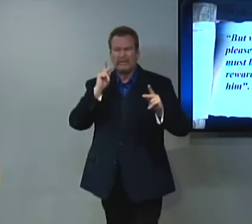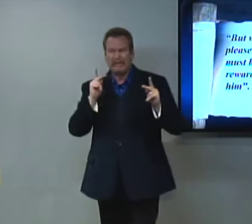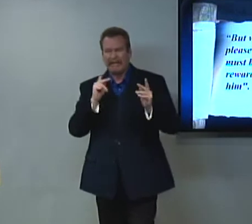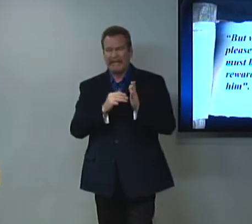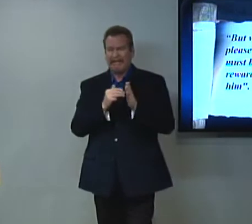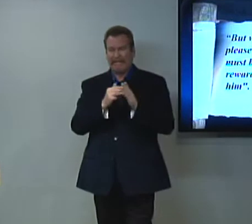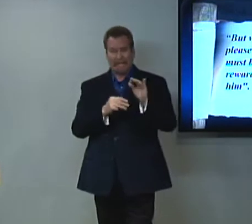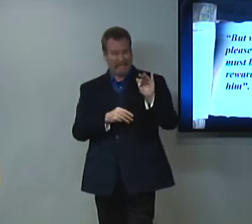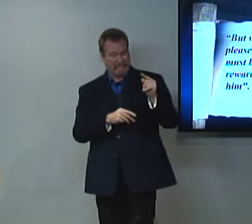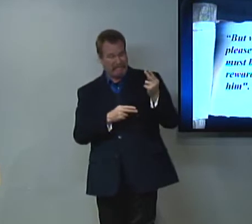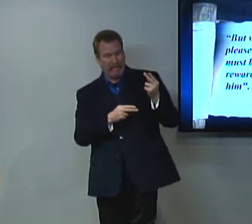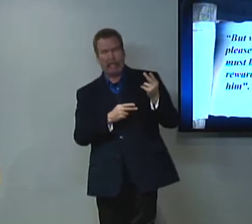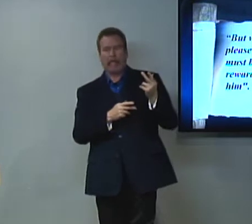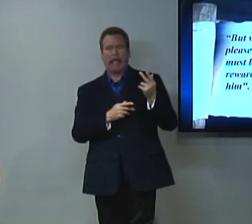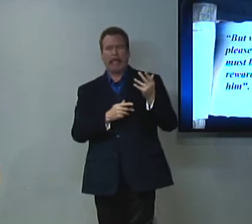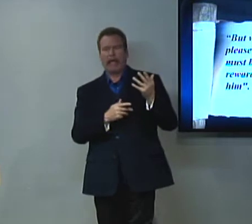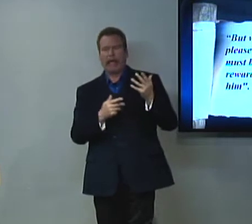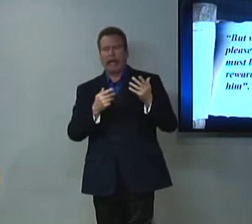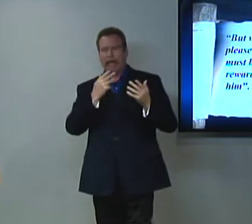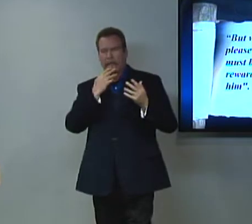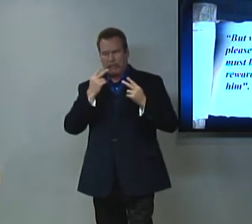concrete belief and trust in faith.